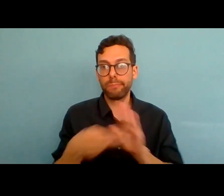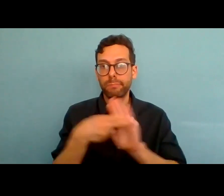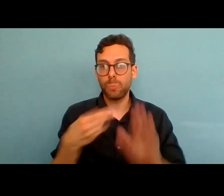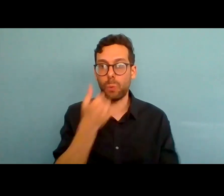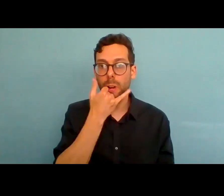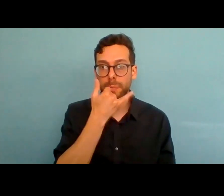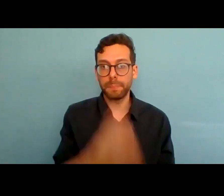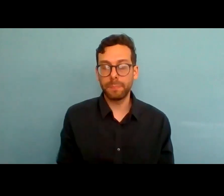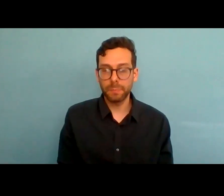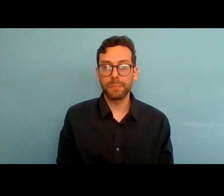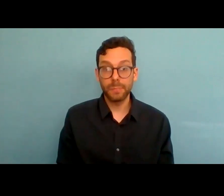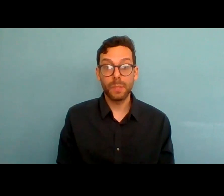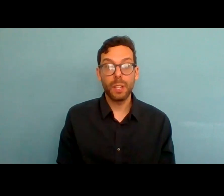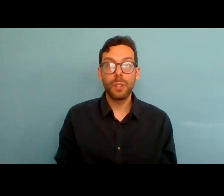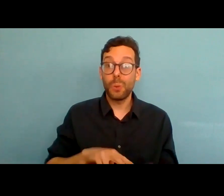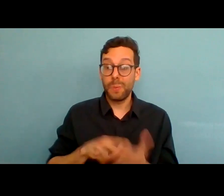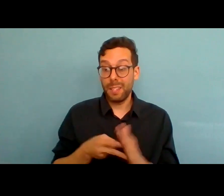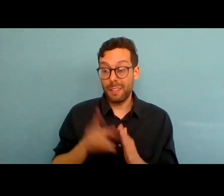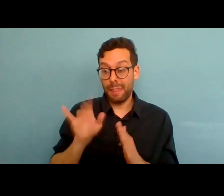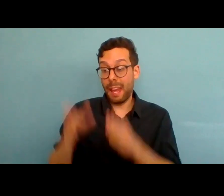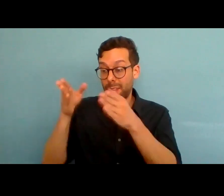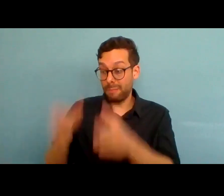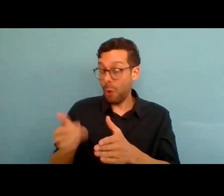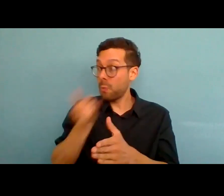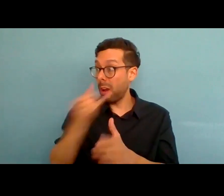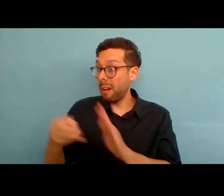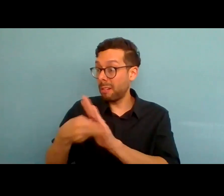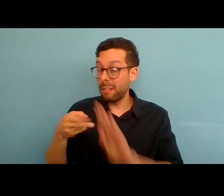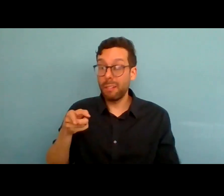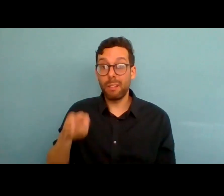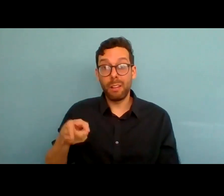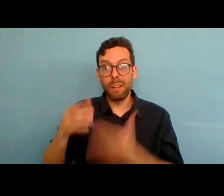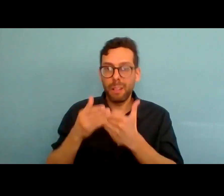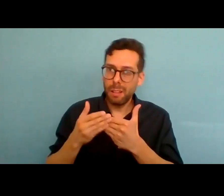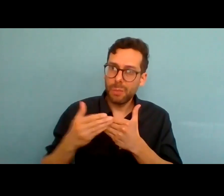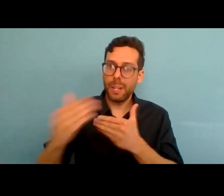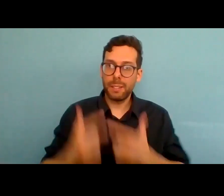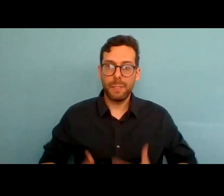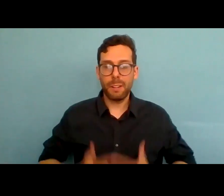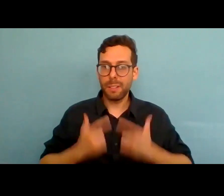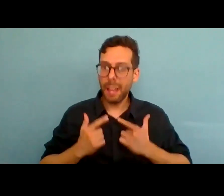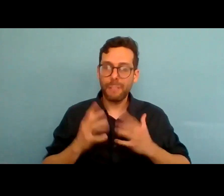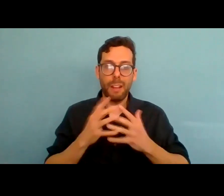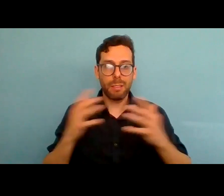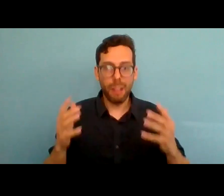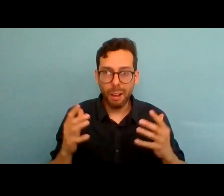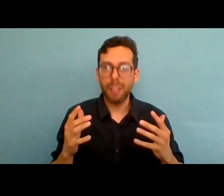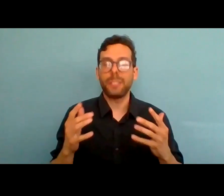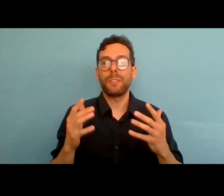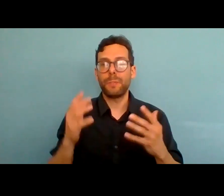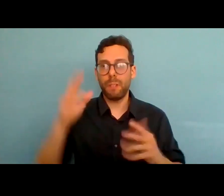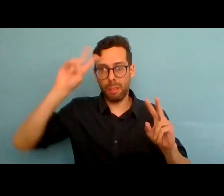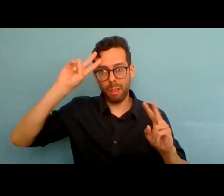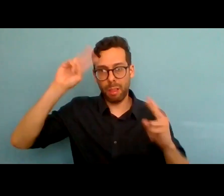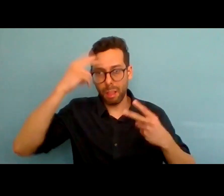up for a lot of misinformation over the course of their lifespan. So I just think it's important to understand that. Yes,